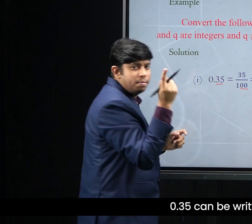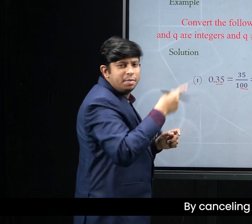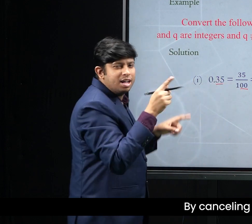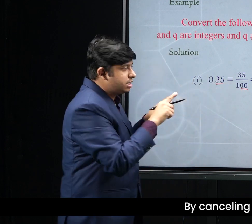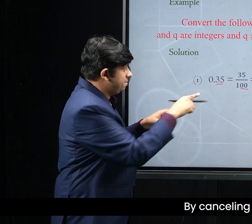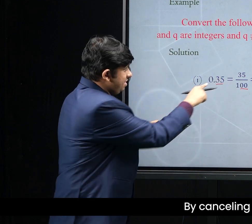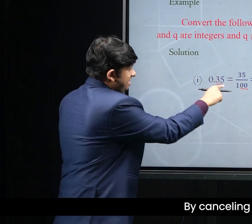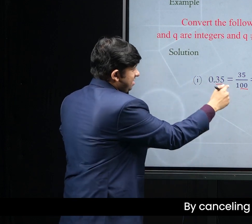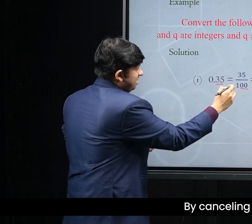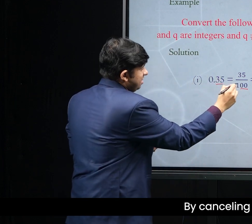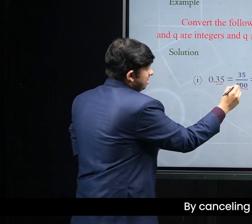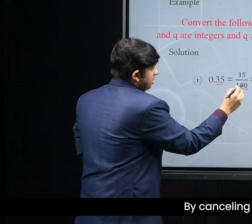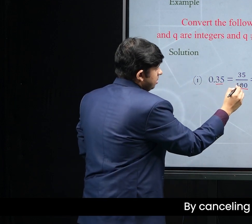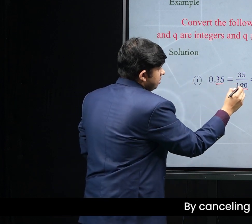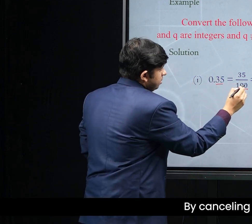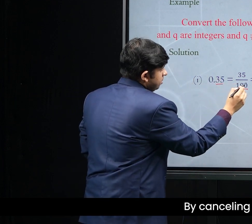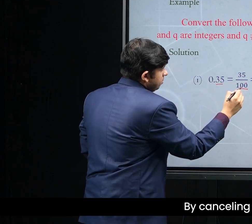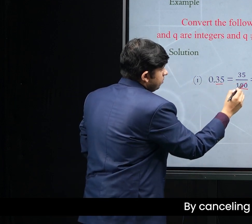By cancelling, we get 7 by 20.